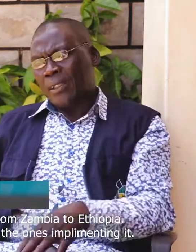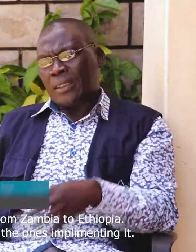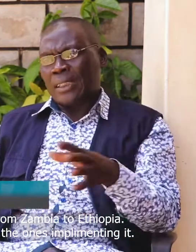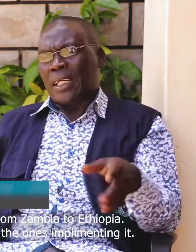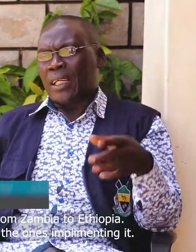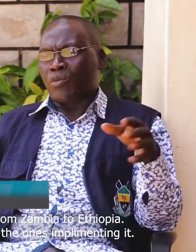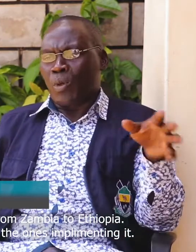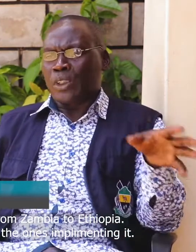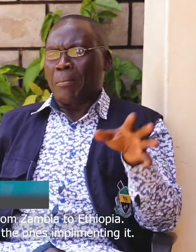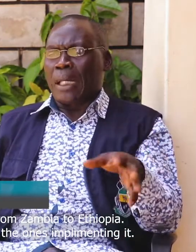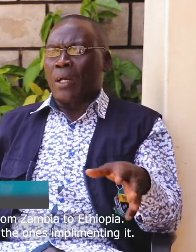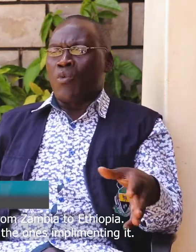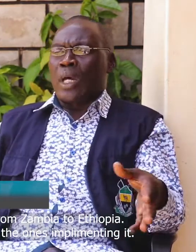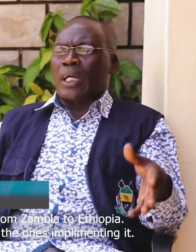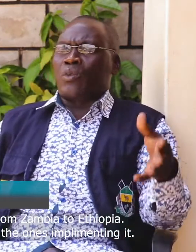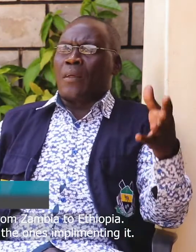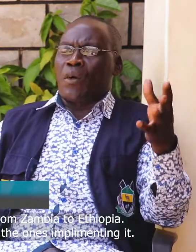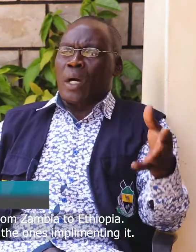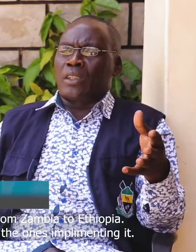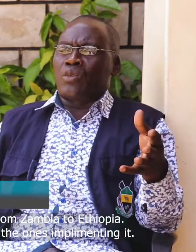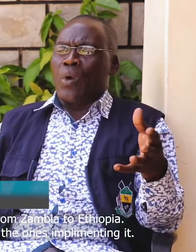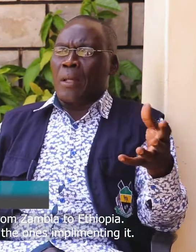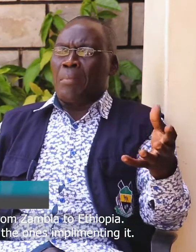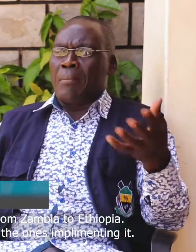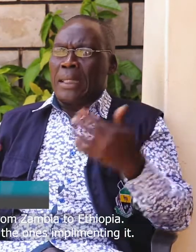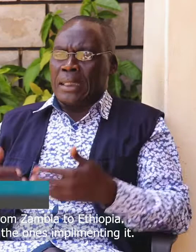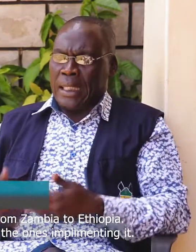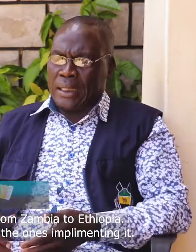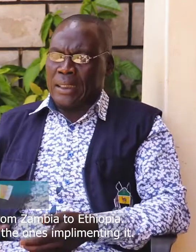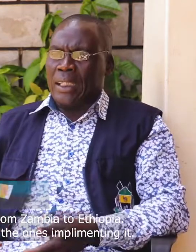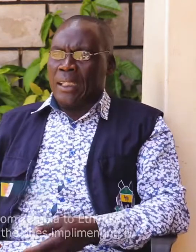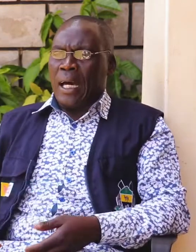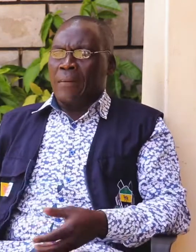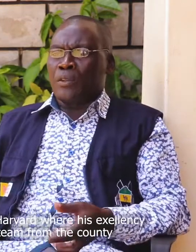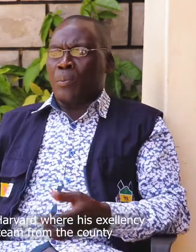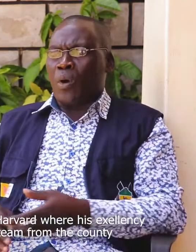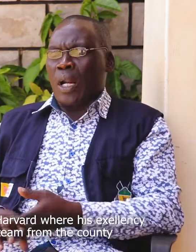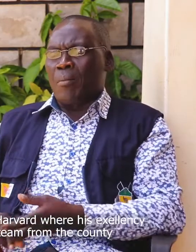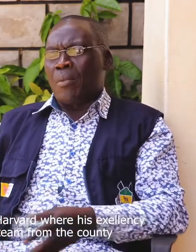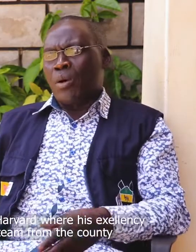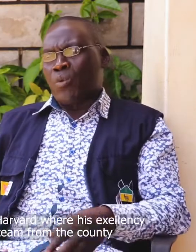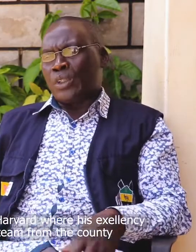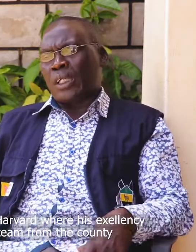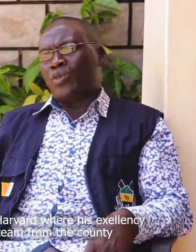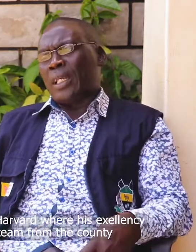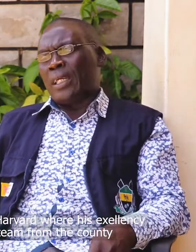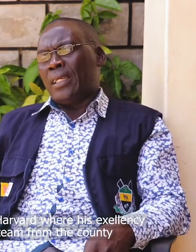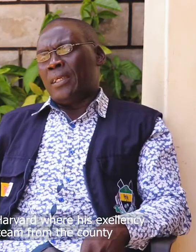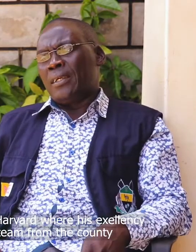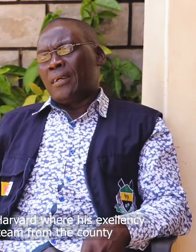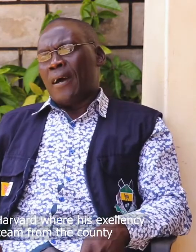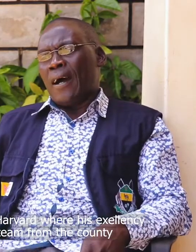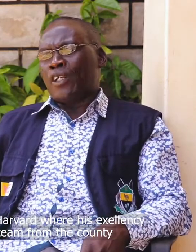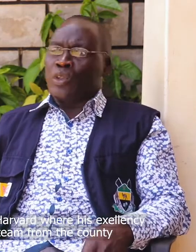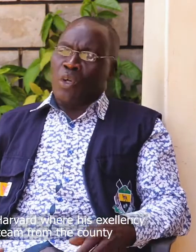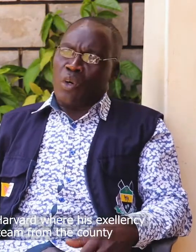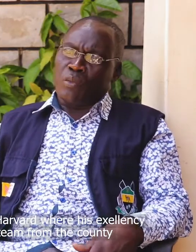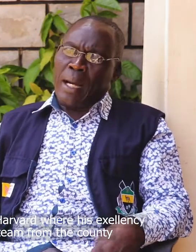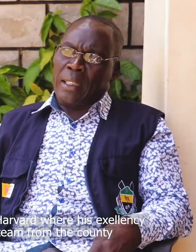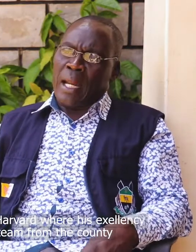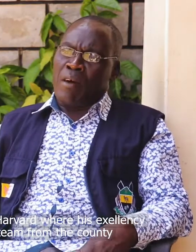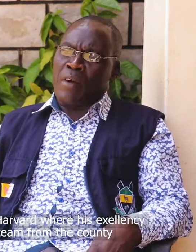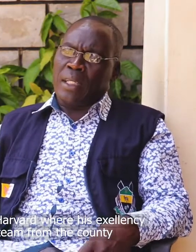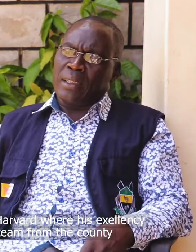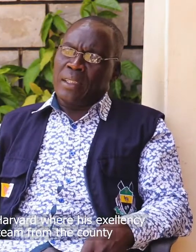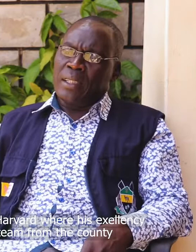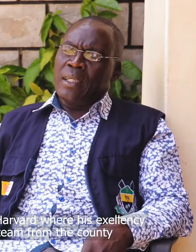Ethiopia, Tanzania to Mozambique. We are actually the ones who are implementing it. This program was actually, it was launched